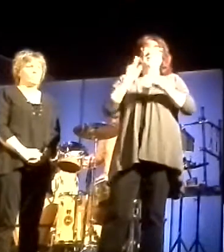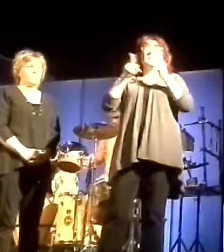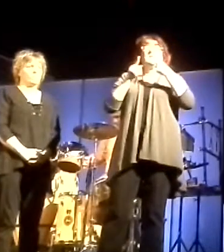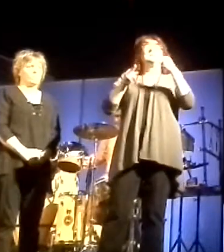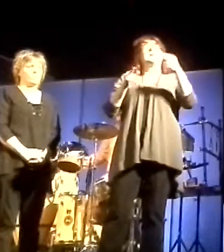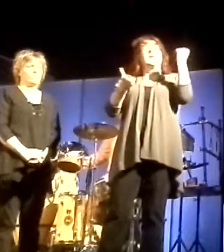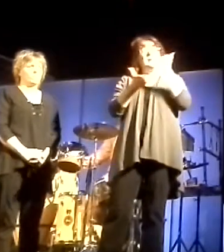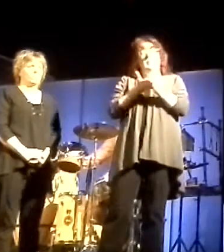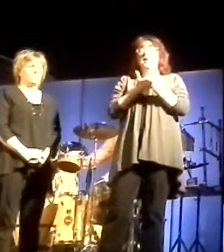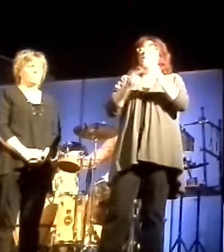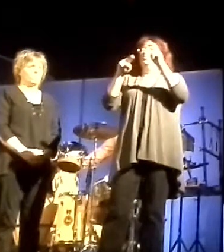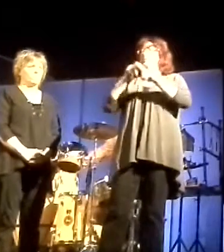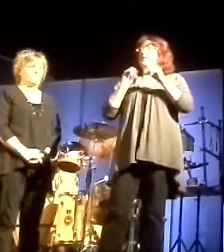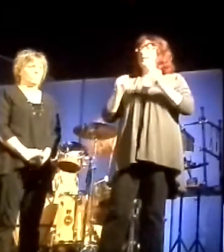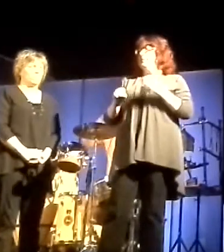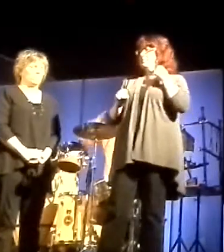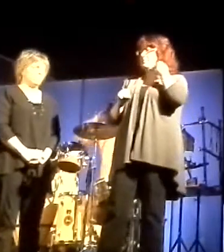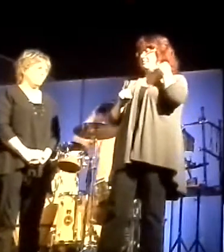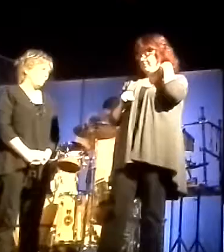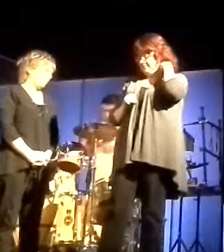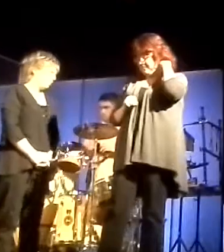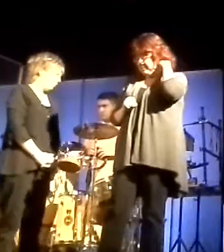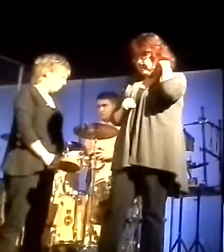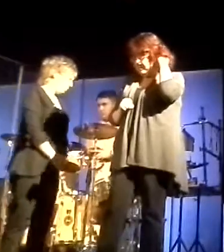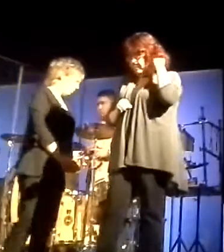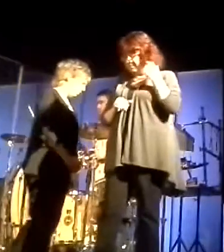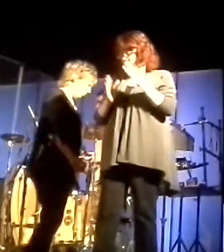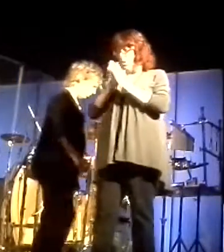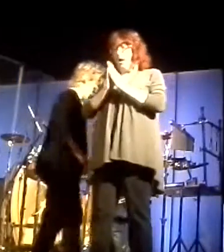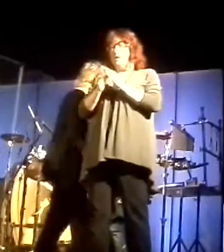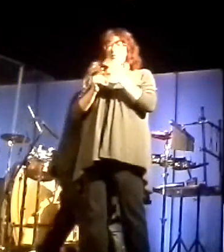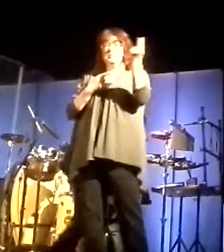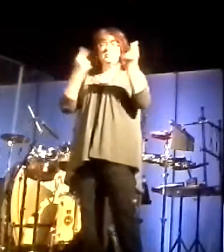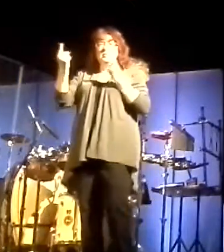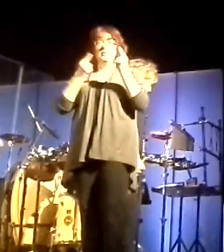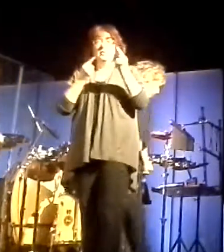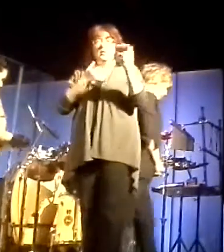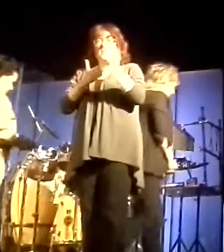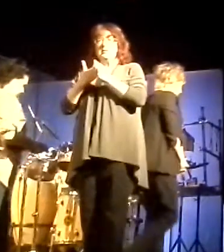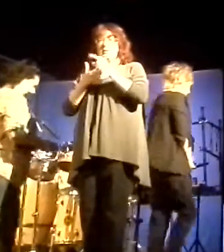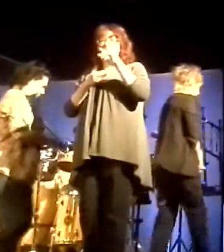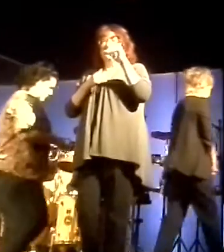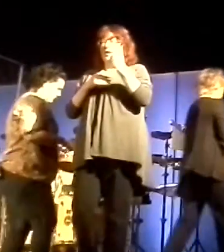said, Amen. You may be seated. We're going to ask the ushers to come forward. We're going to receive.